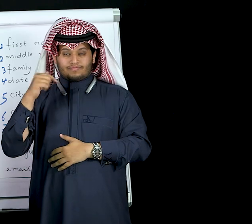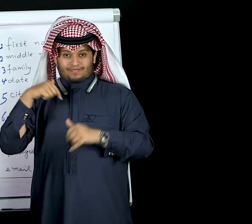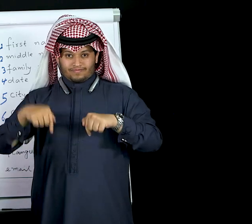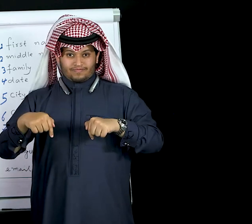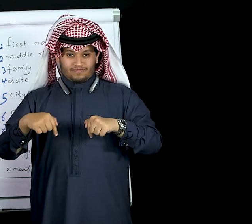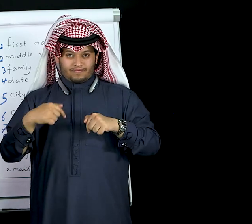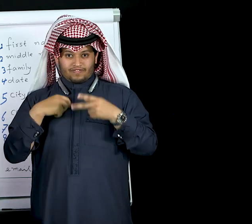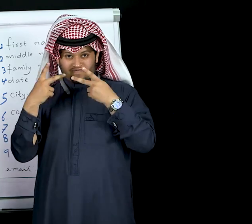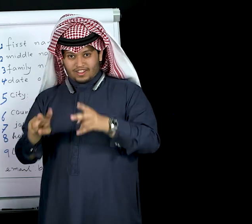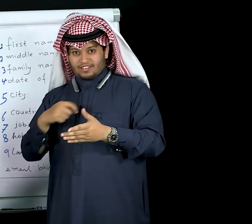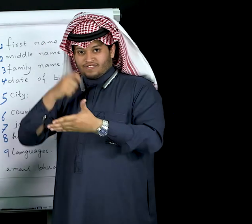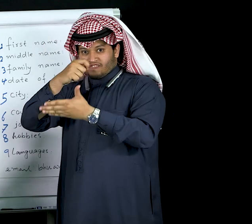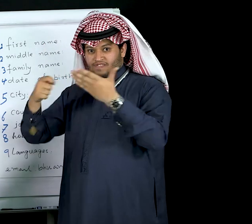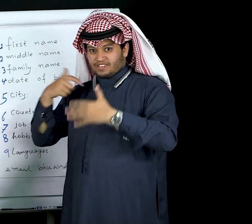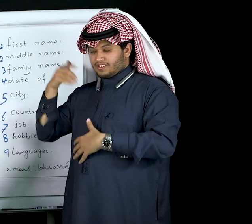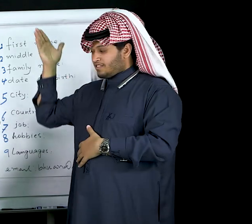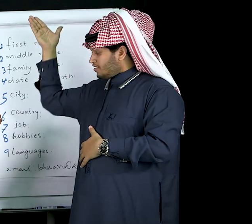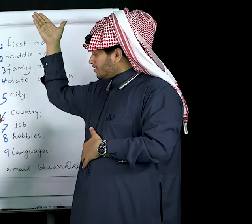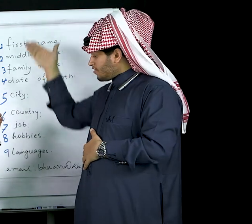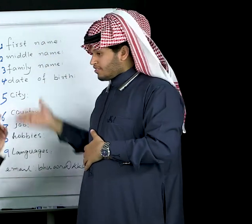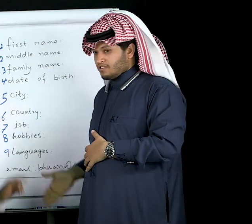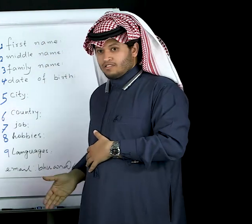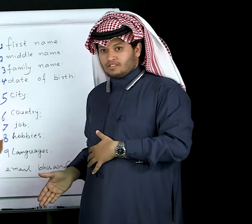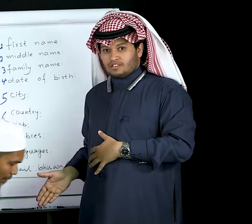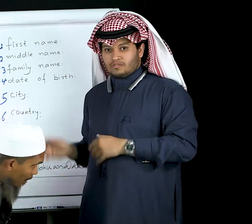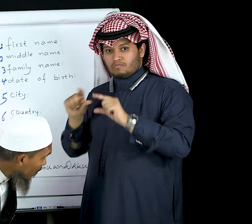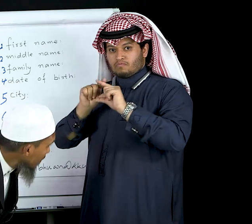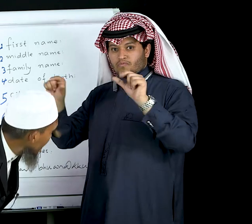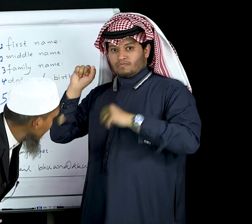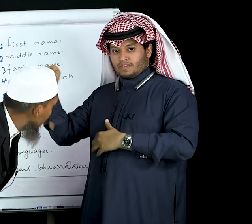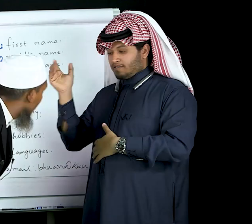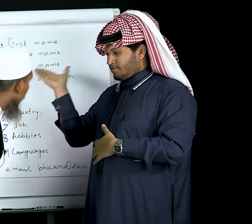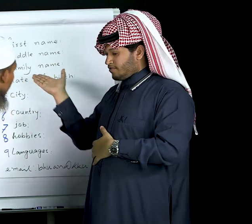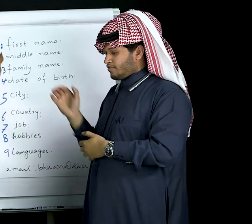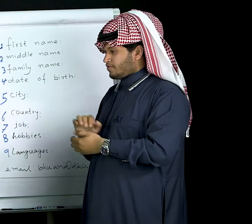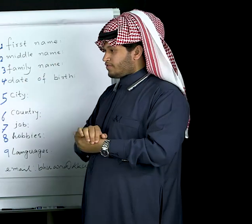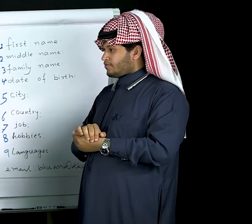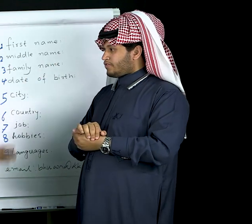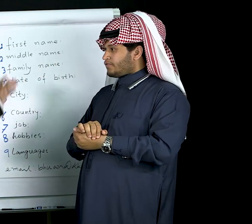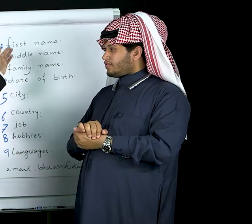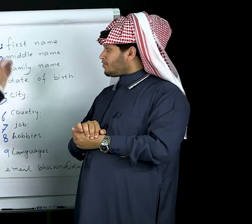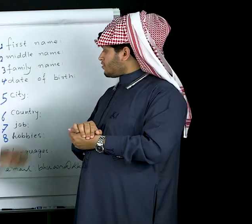you see, this is in this board, okay, there are some